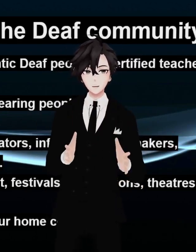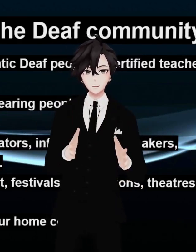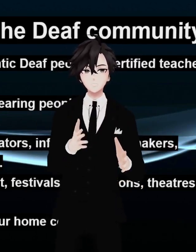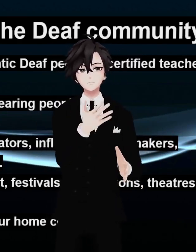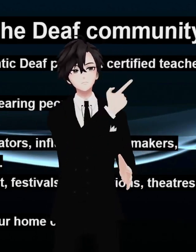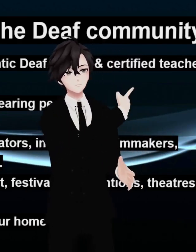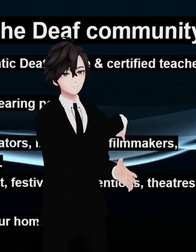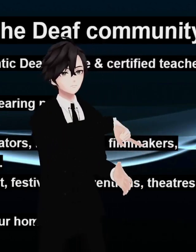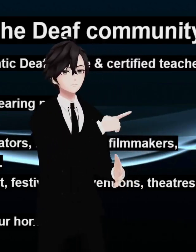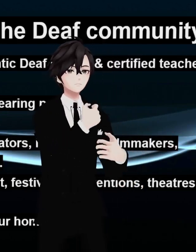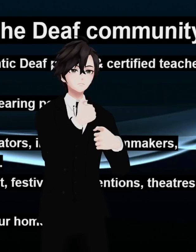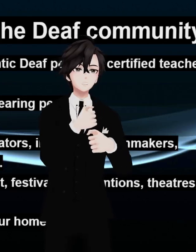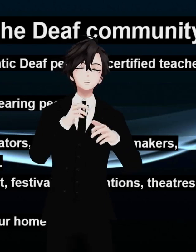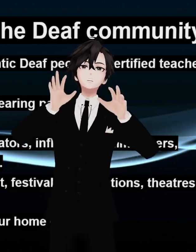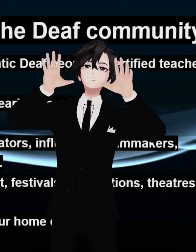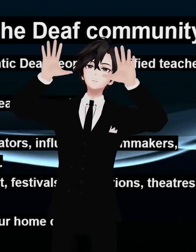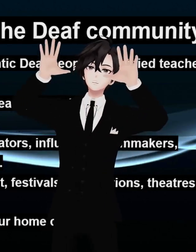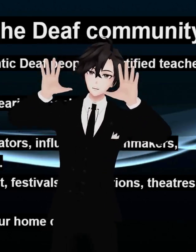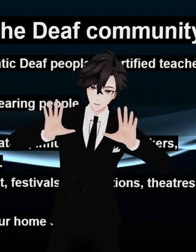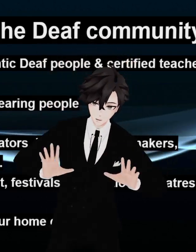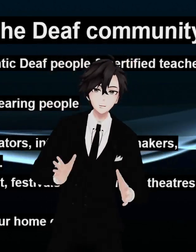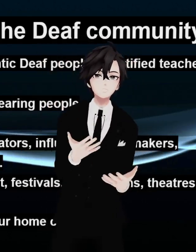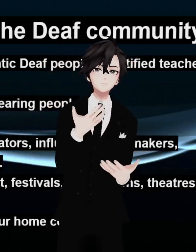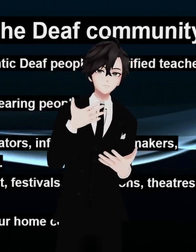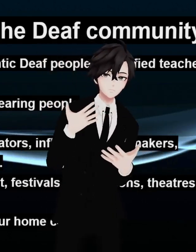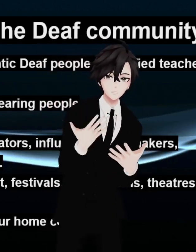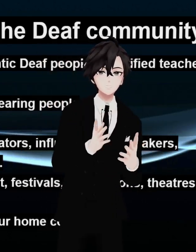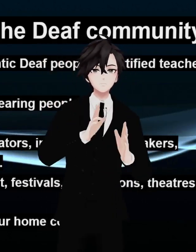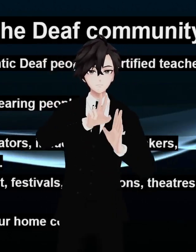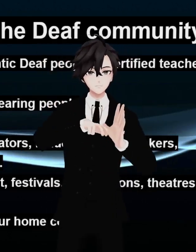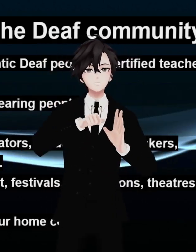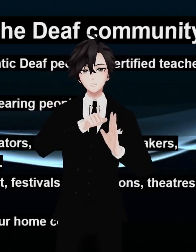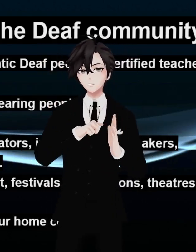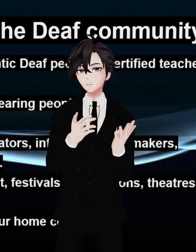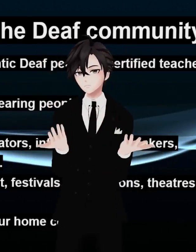creators there. They make so many great videos.